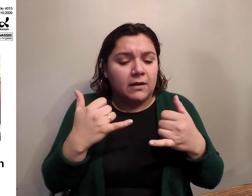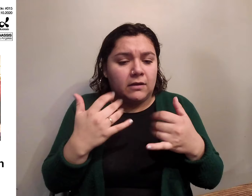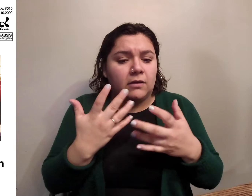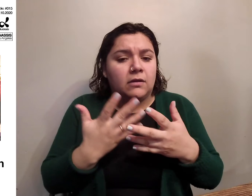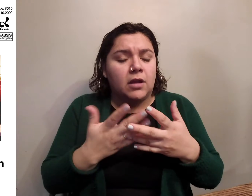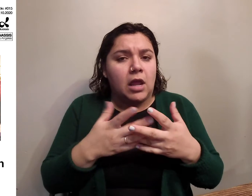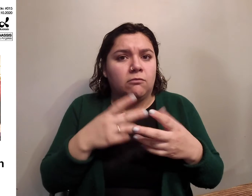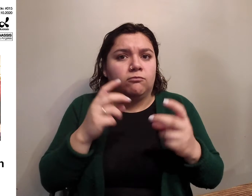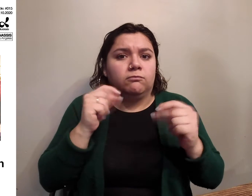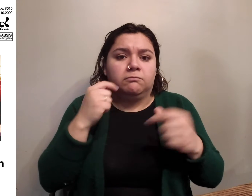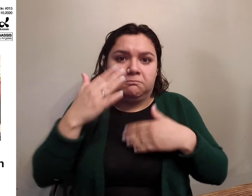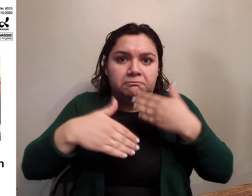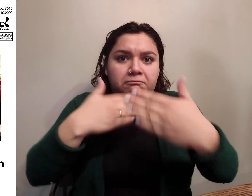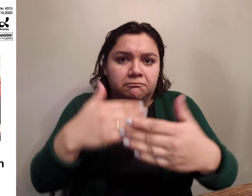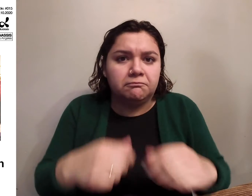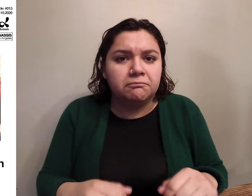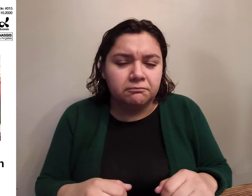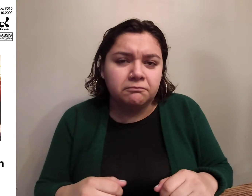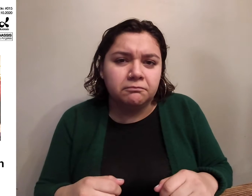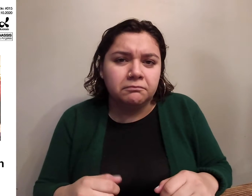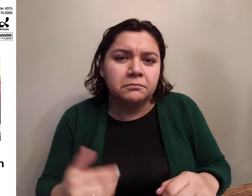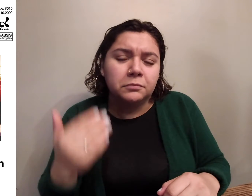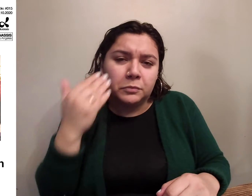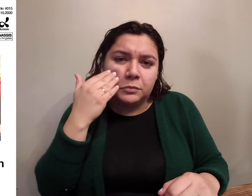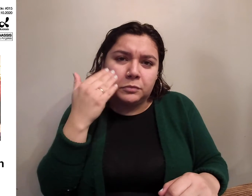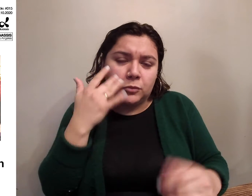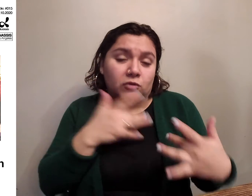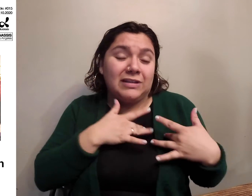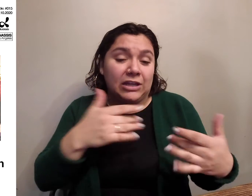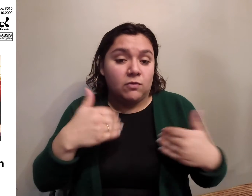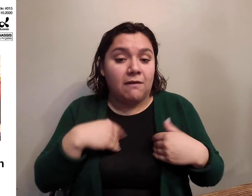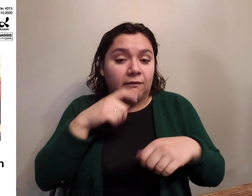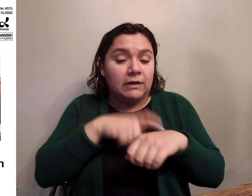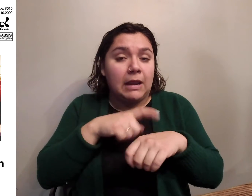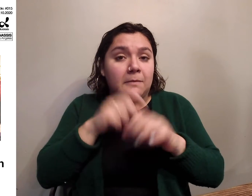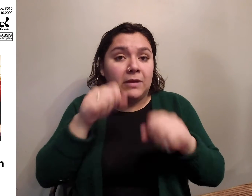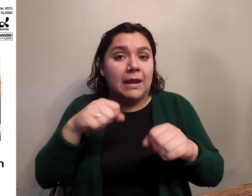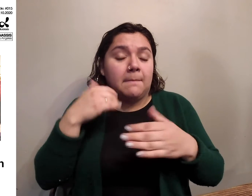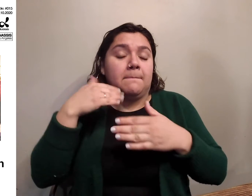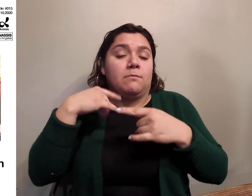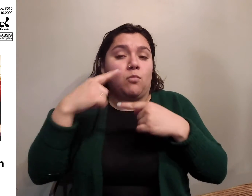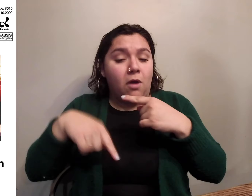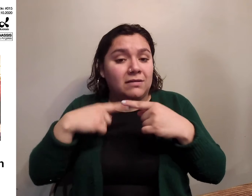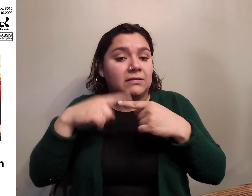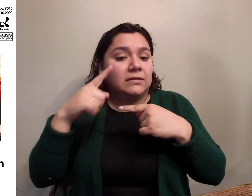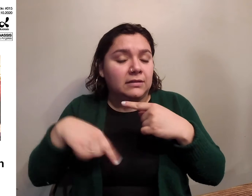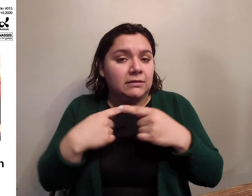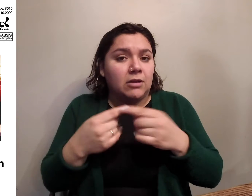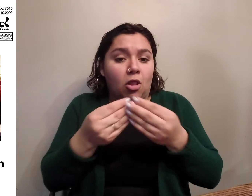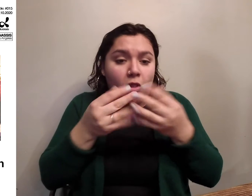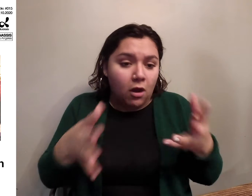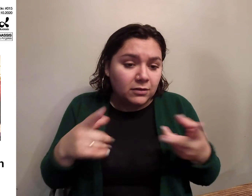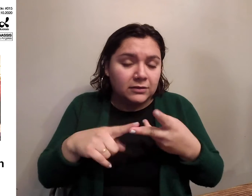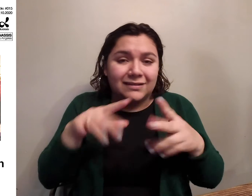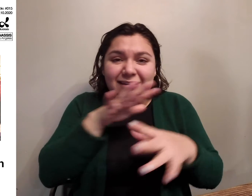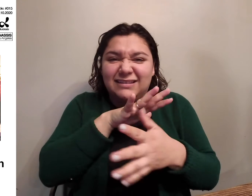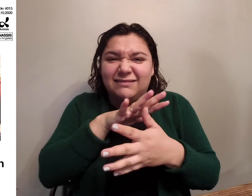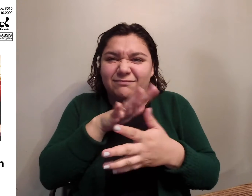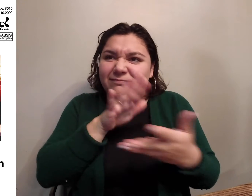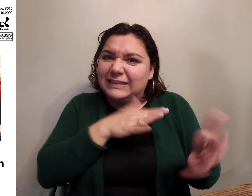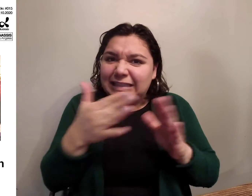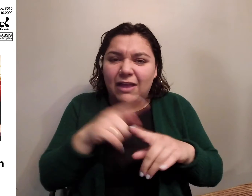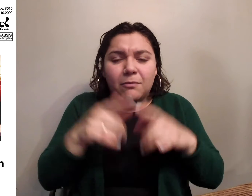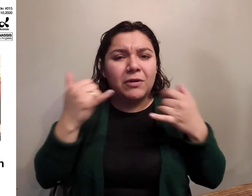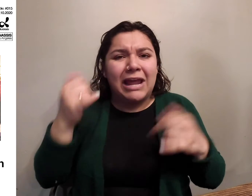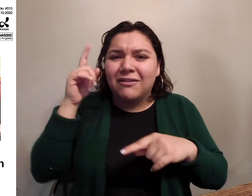too fast. You used to get time to process a loss and a death, and that's not